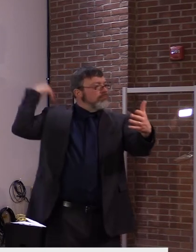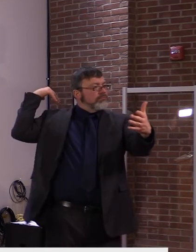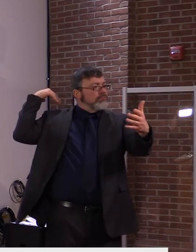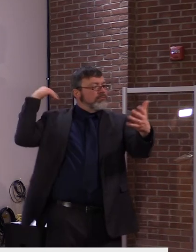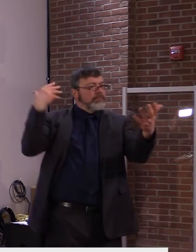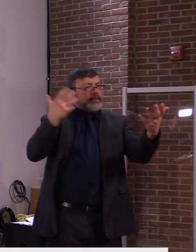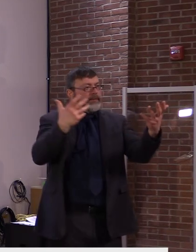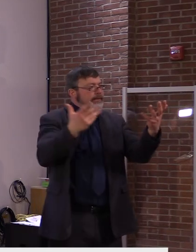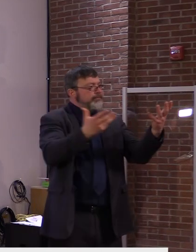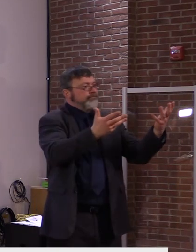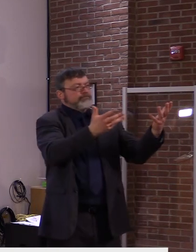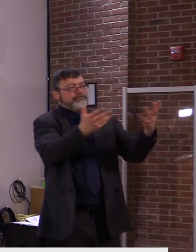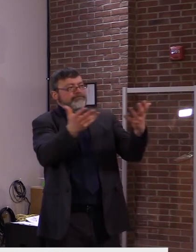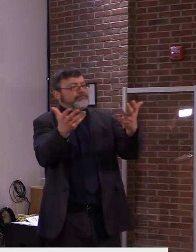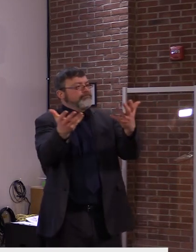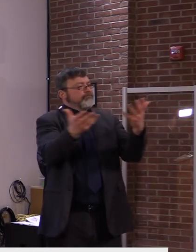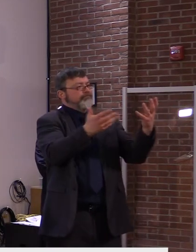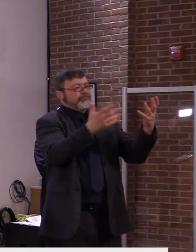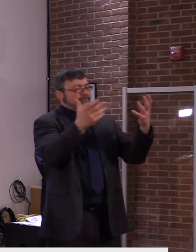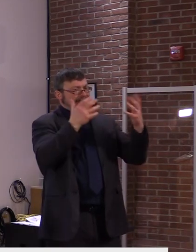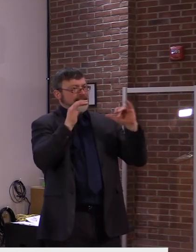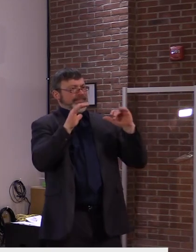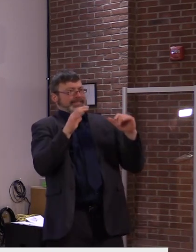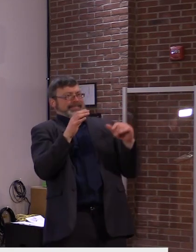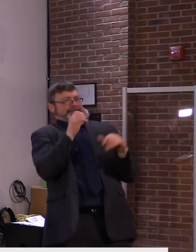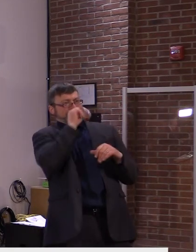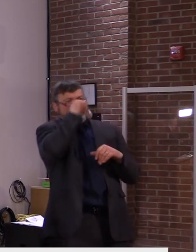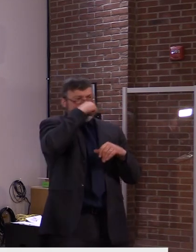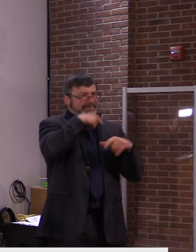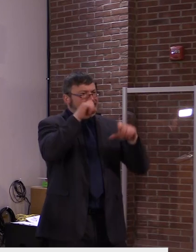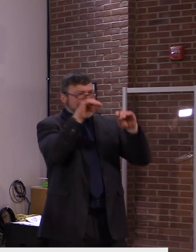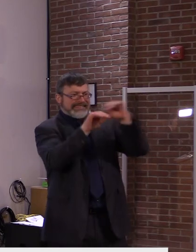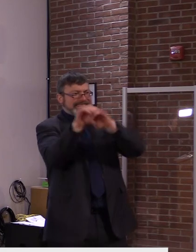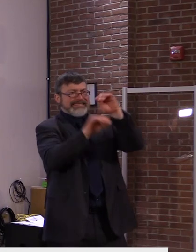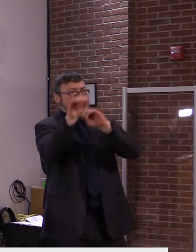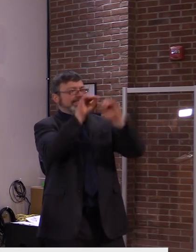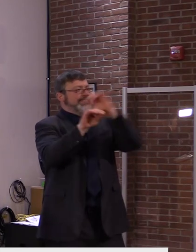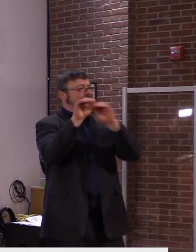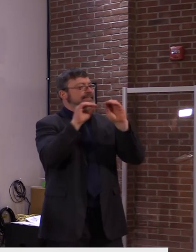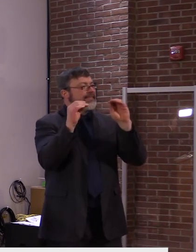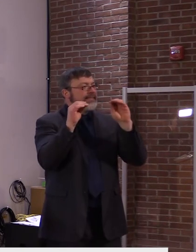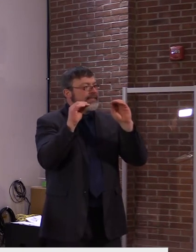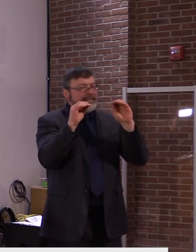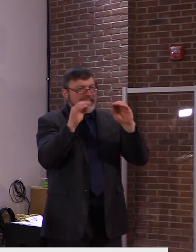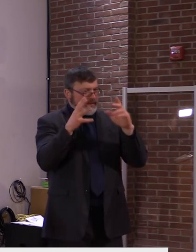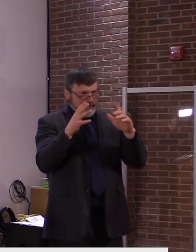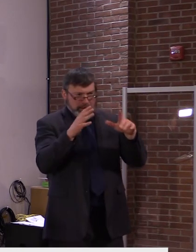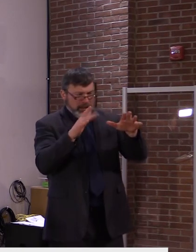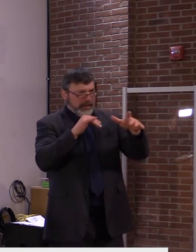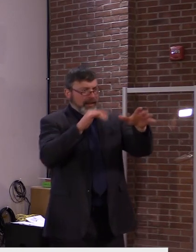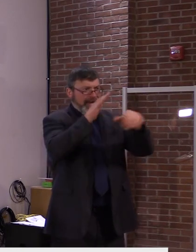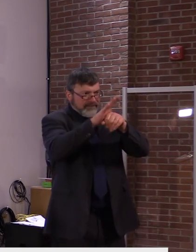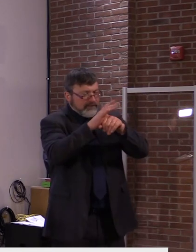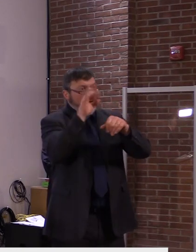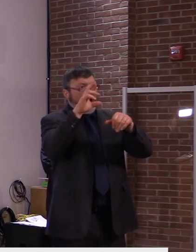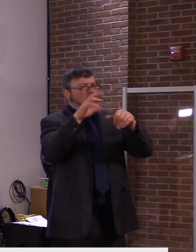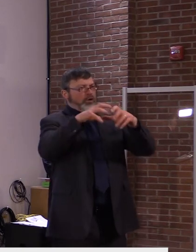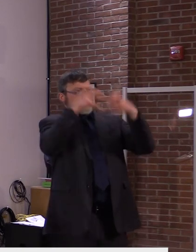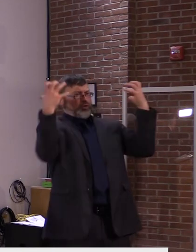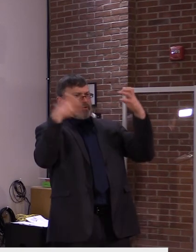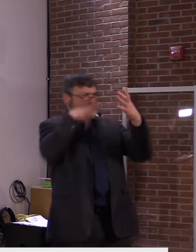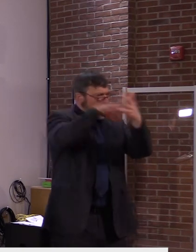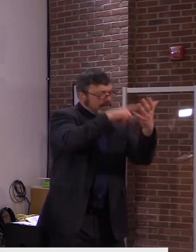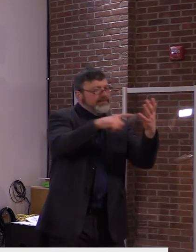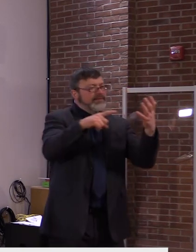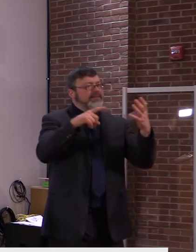moving them up, rescheduling, bringing other people to the front of the line, so to speak, after others have made their